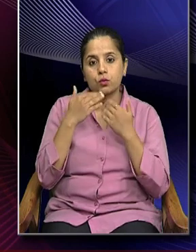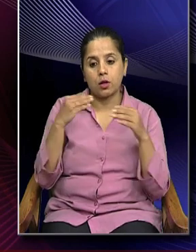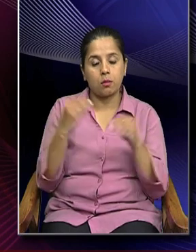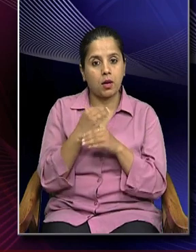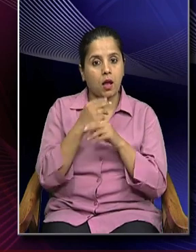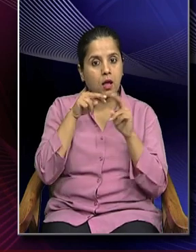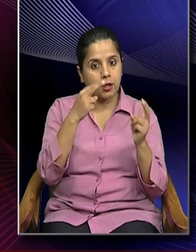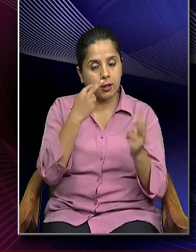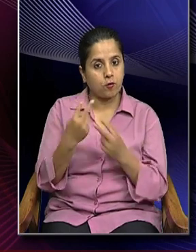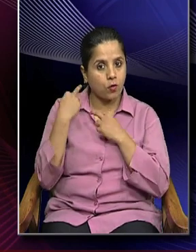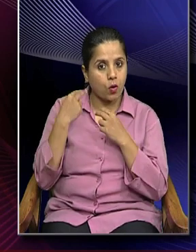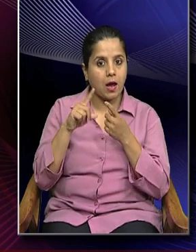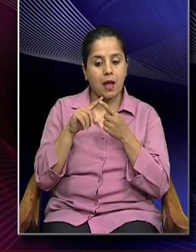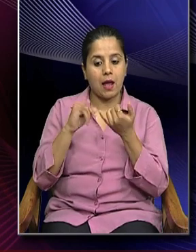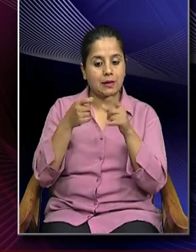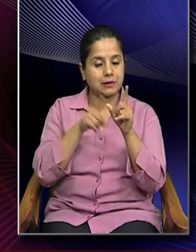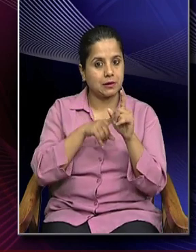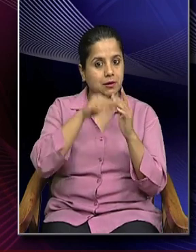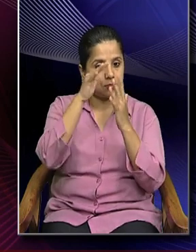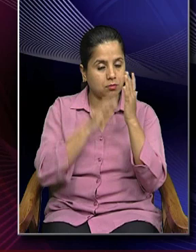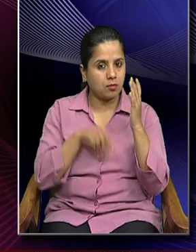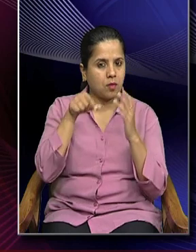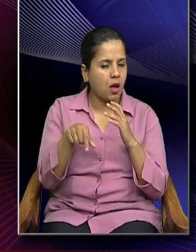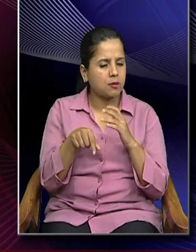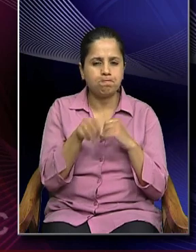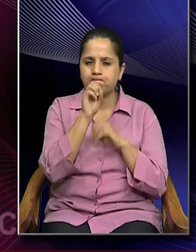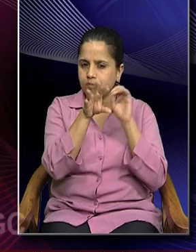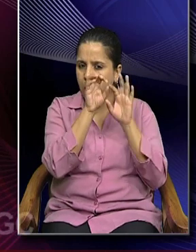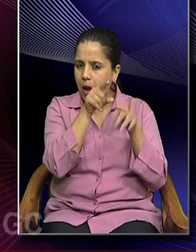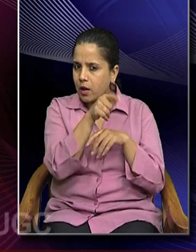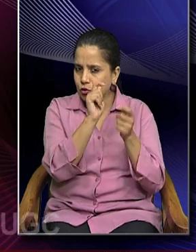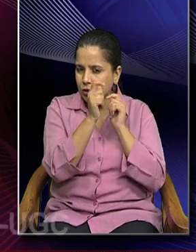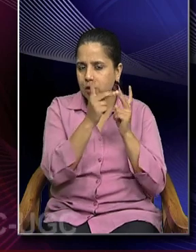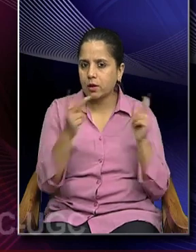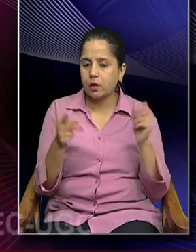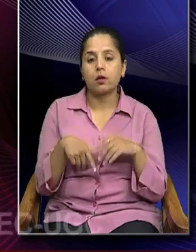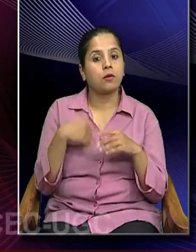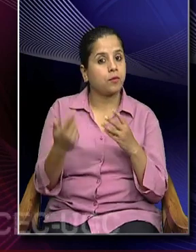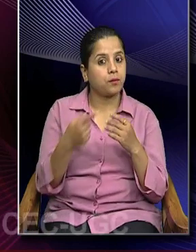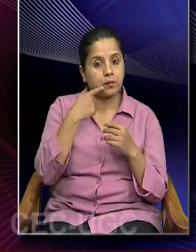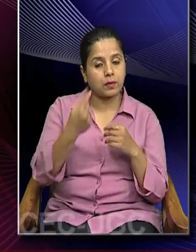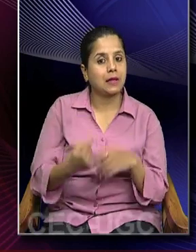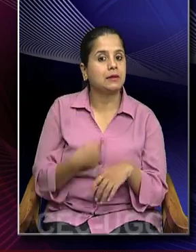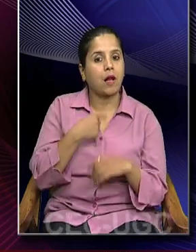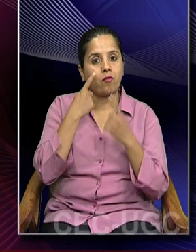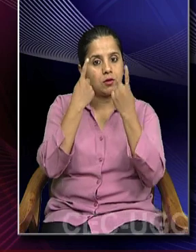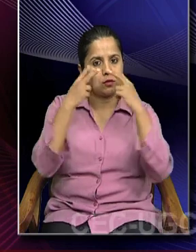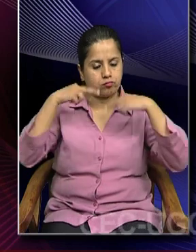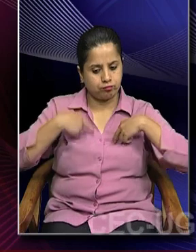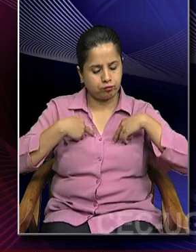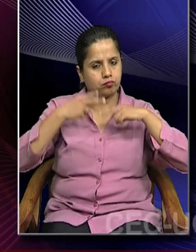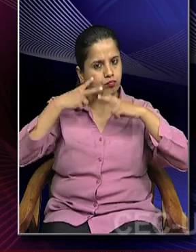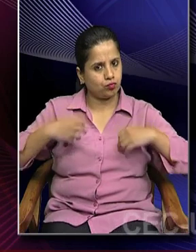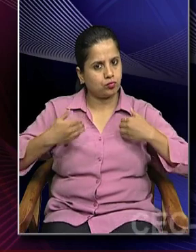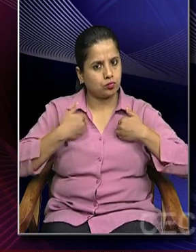the essays and provide a constructive feedback. The next is your self-assessment, which